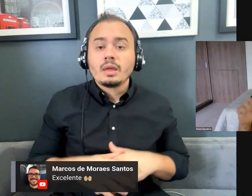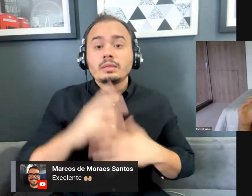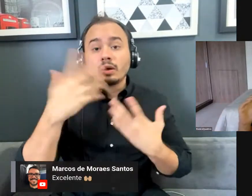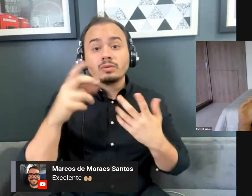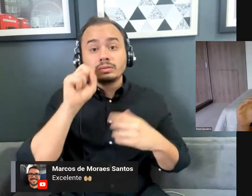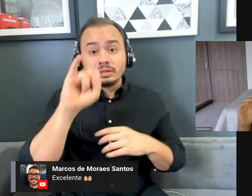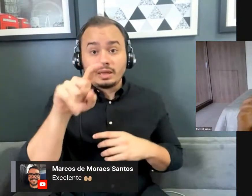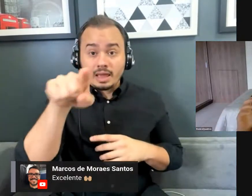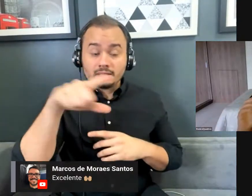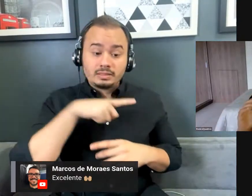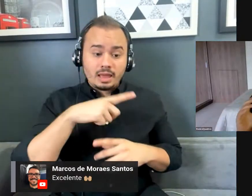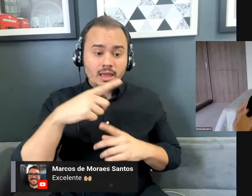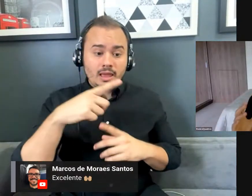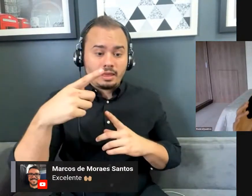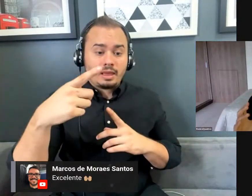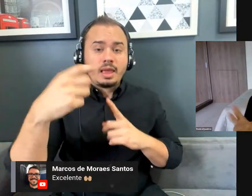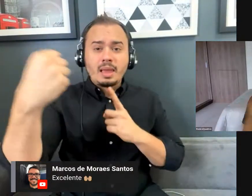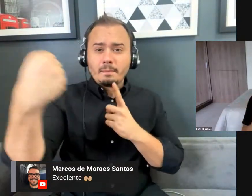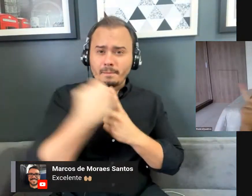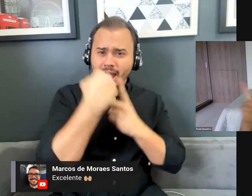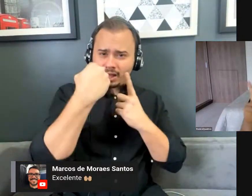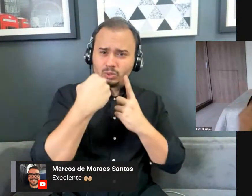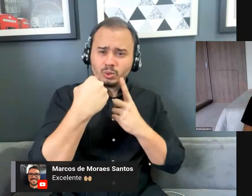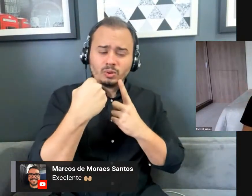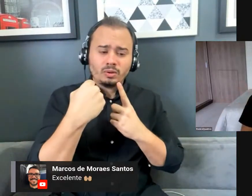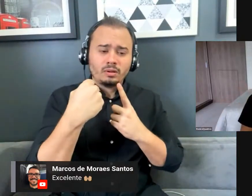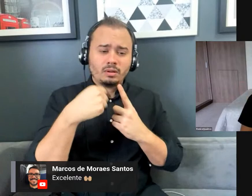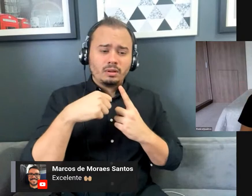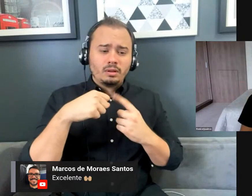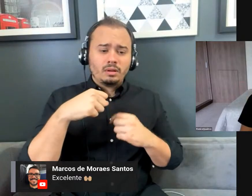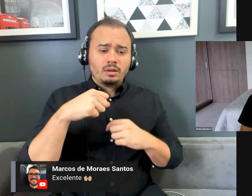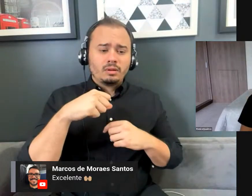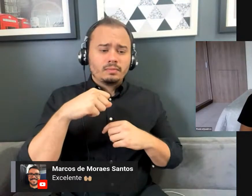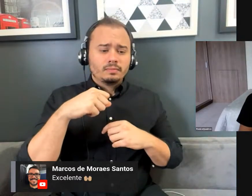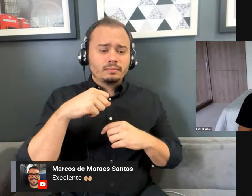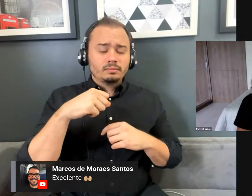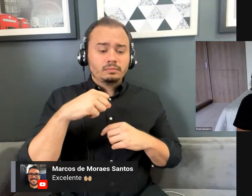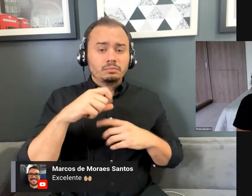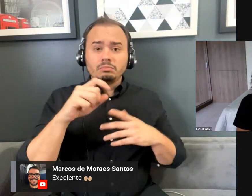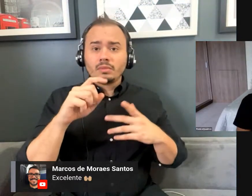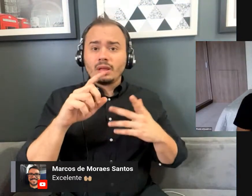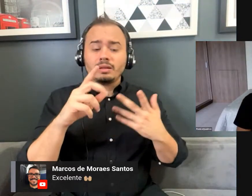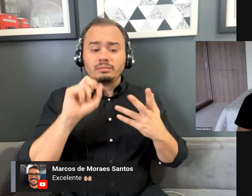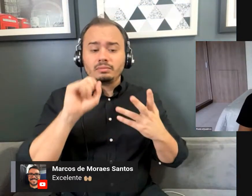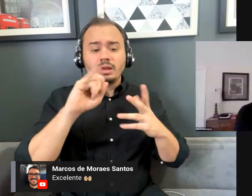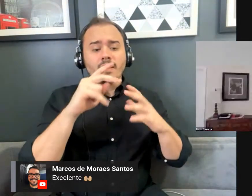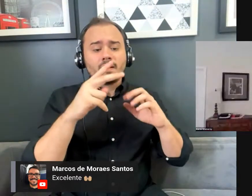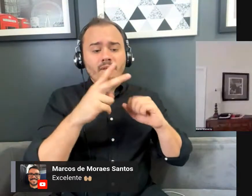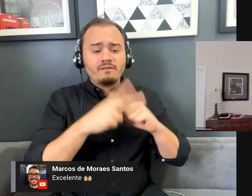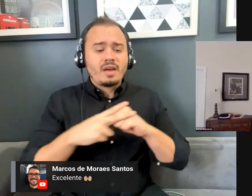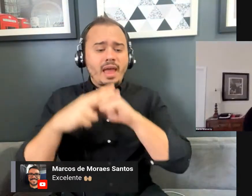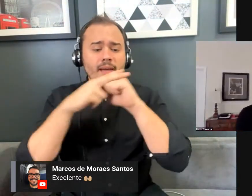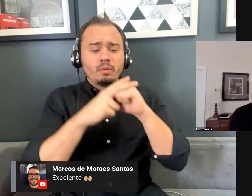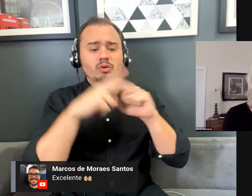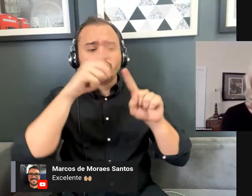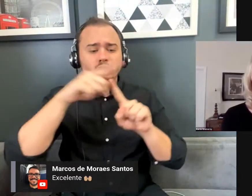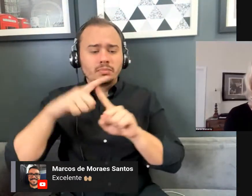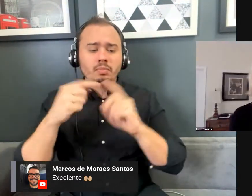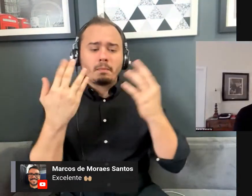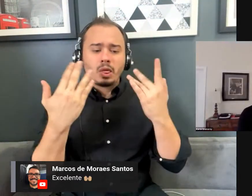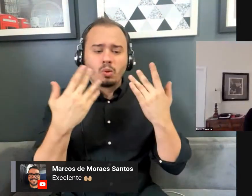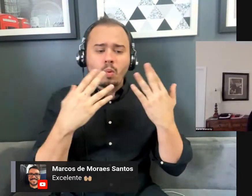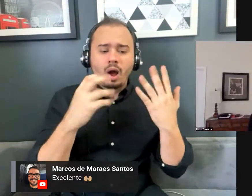the linguistic status of these two elements? Yeah, so that is a really